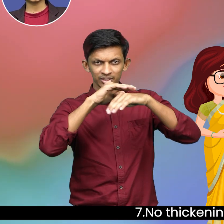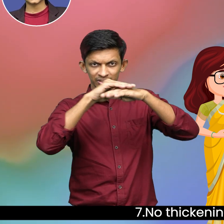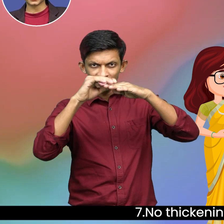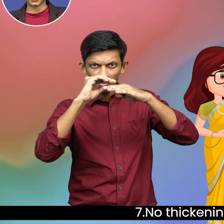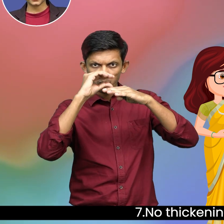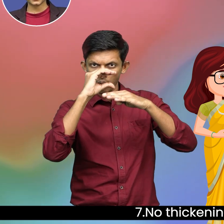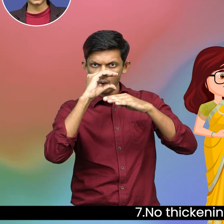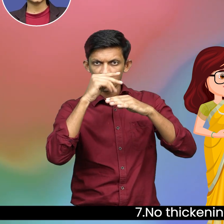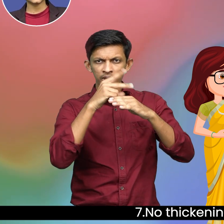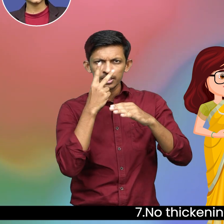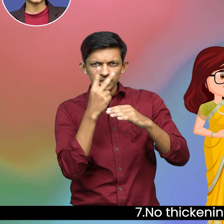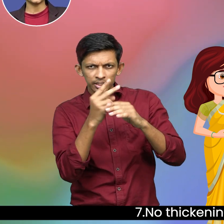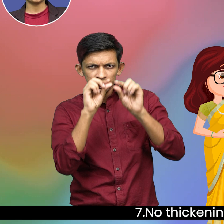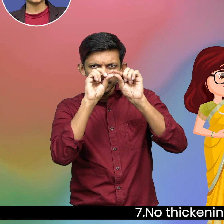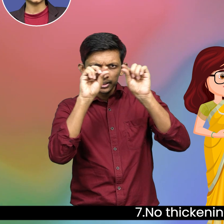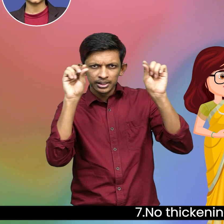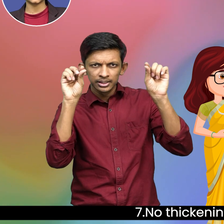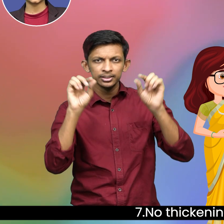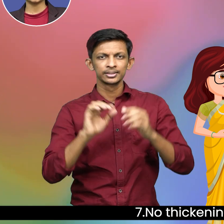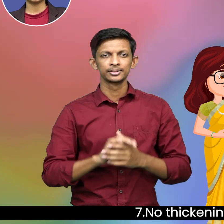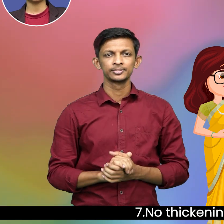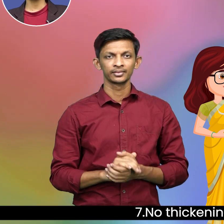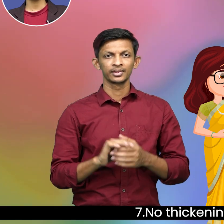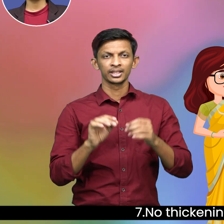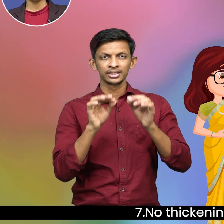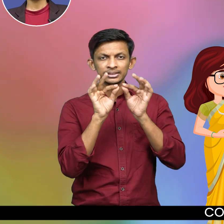No thickenings are seen in borders.